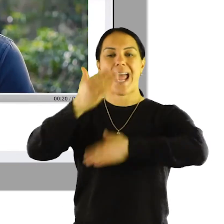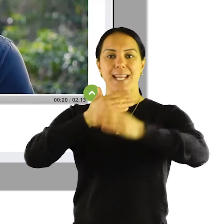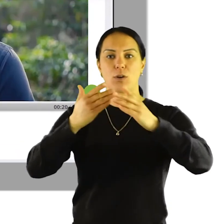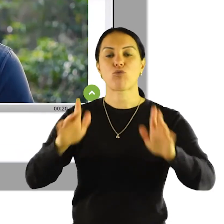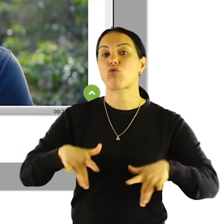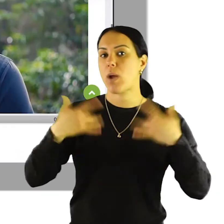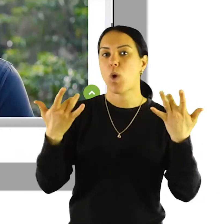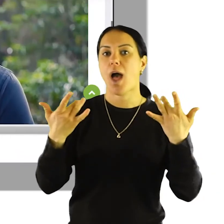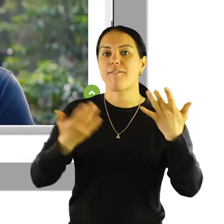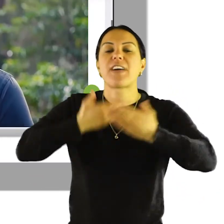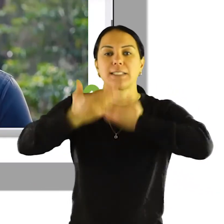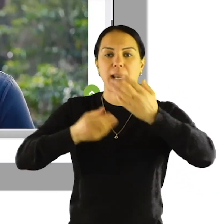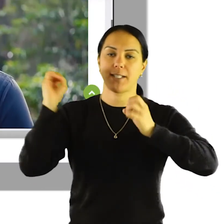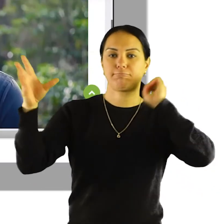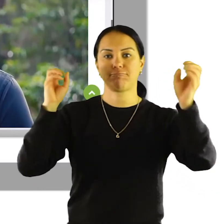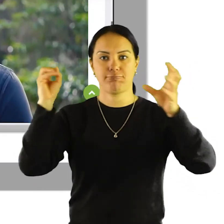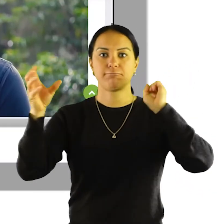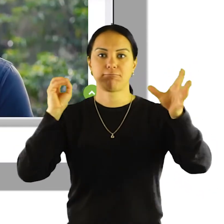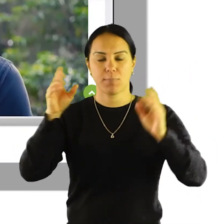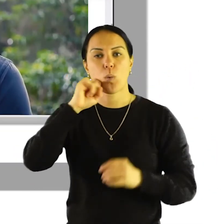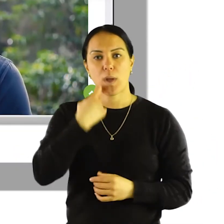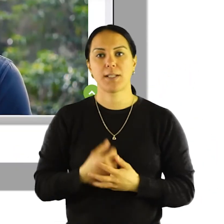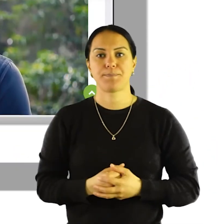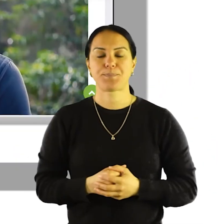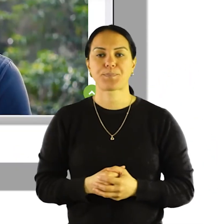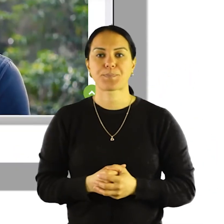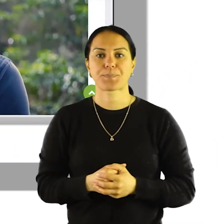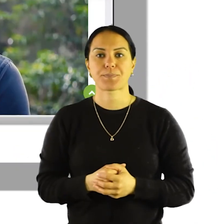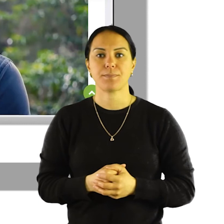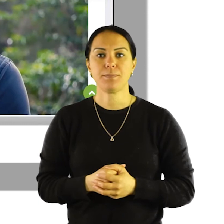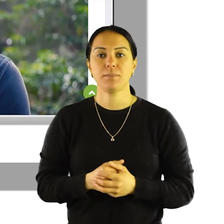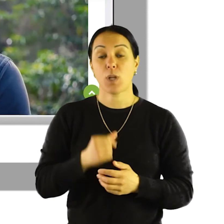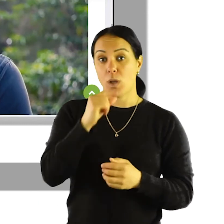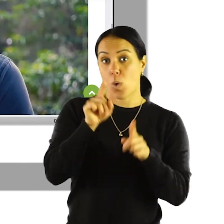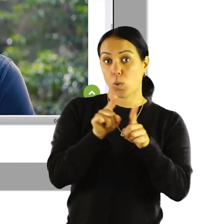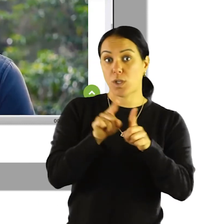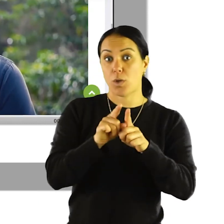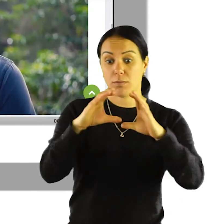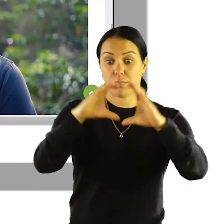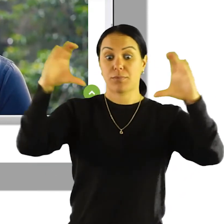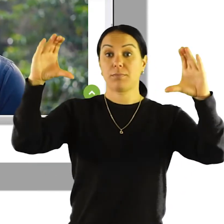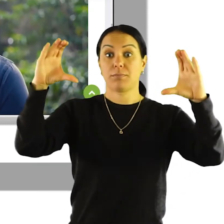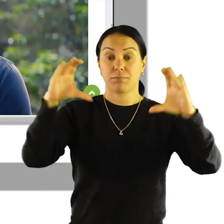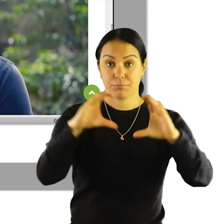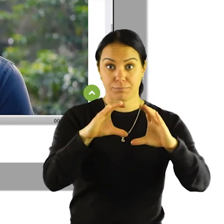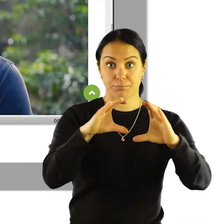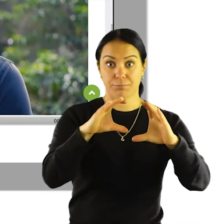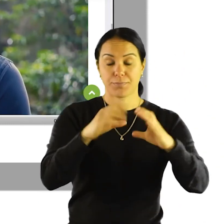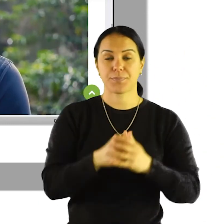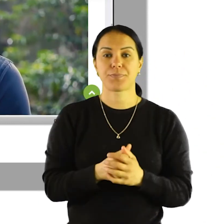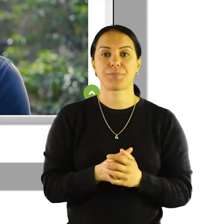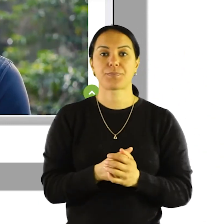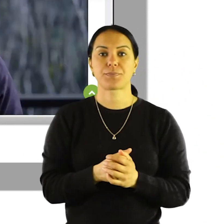The settings button here can also zoom to fit the page. You can